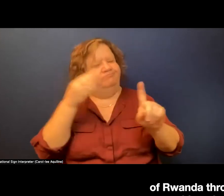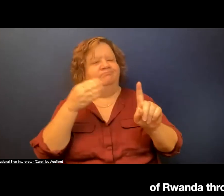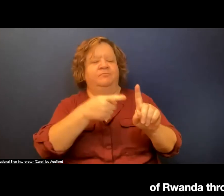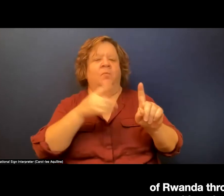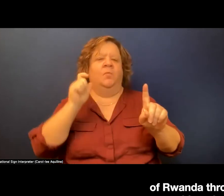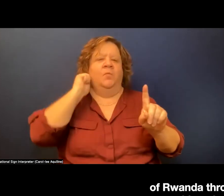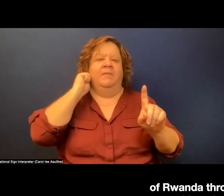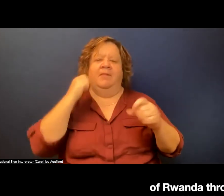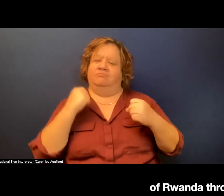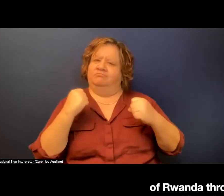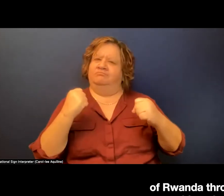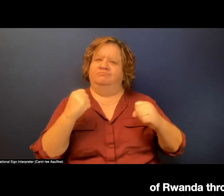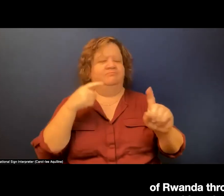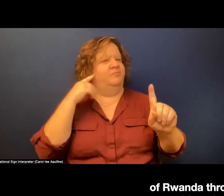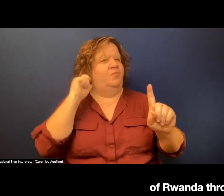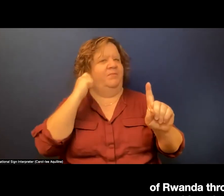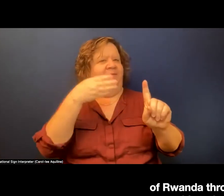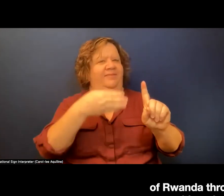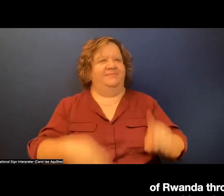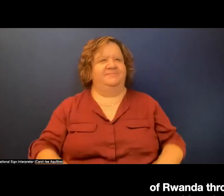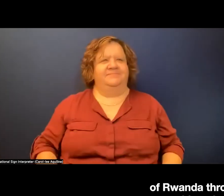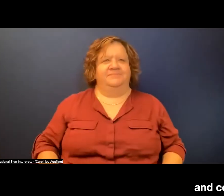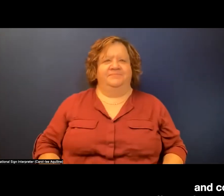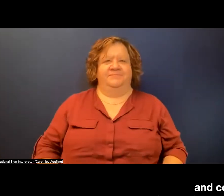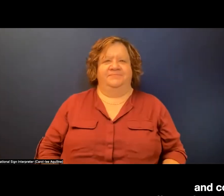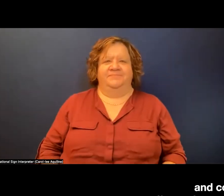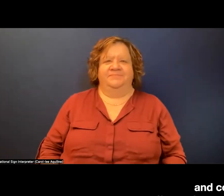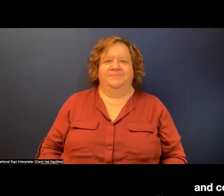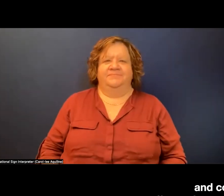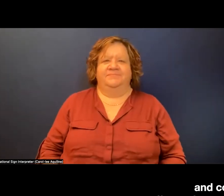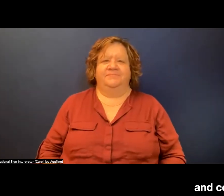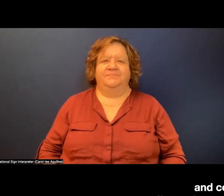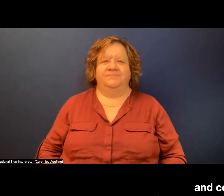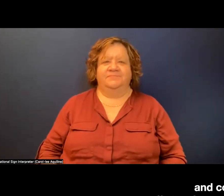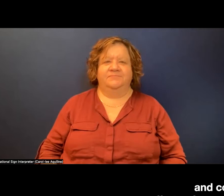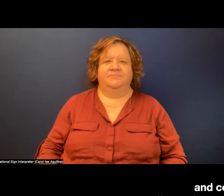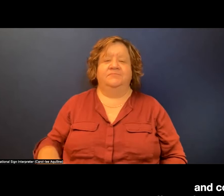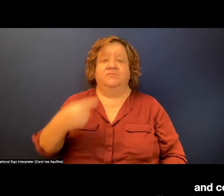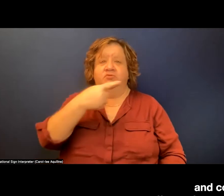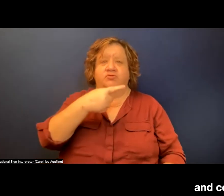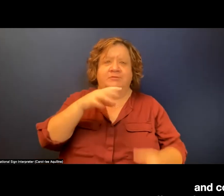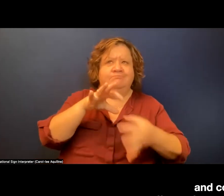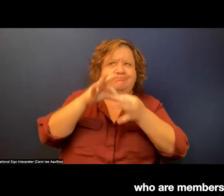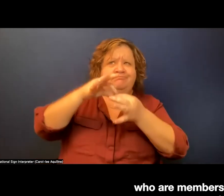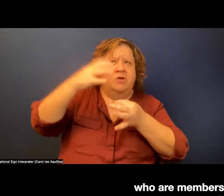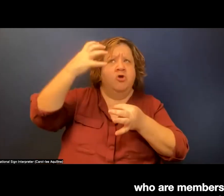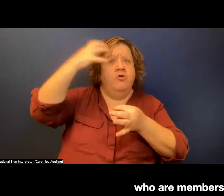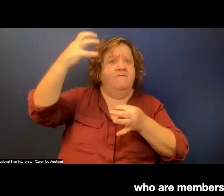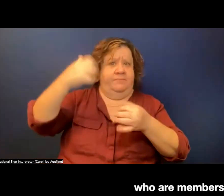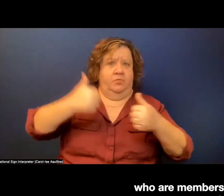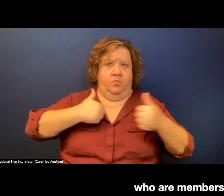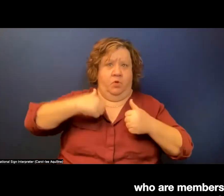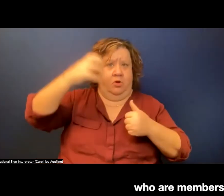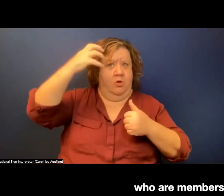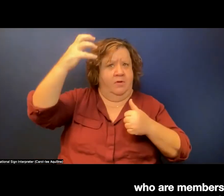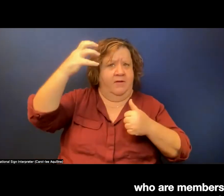the government of Rwanda through partnerships with mainstream CSOs and concerted efforts of community mobilizers